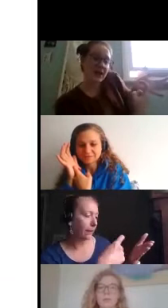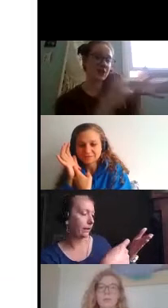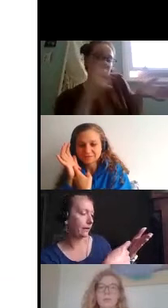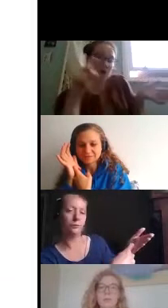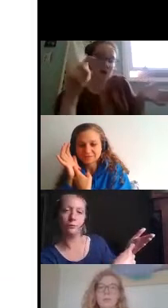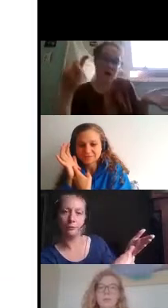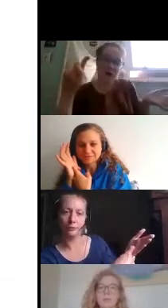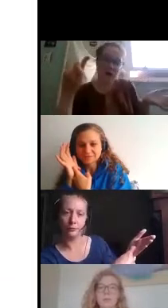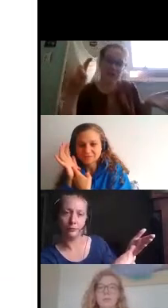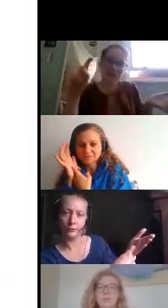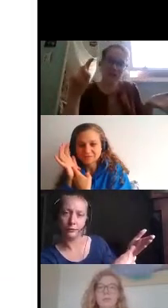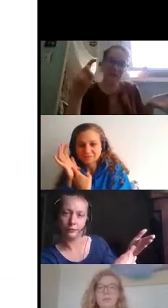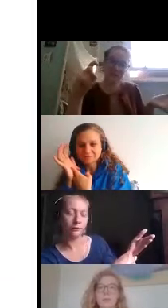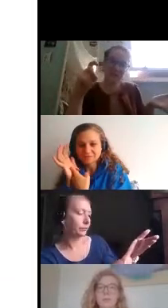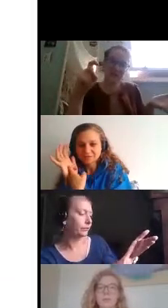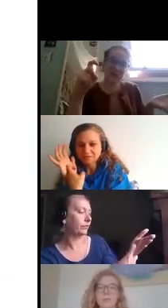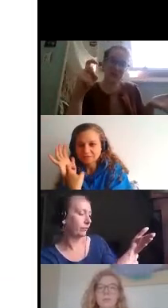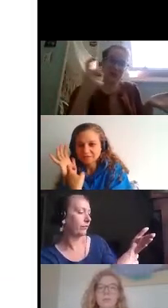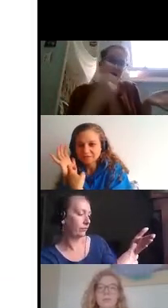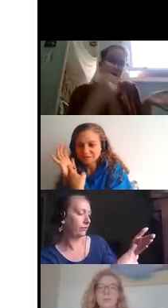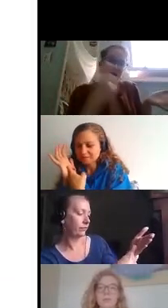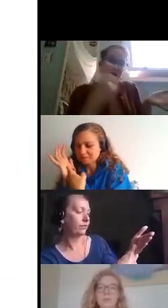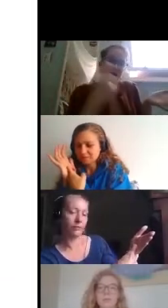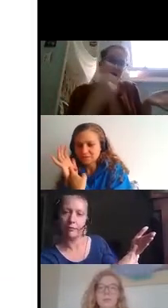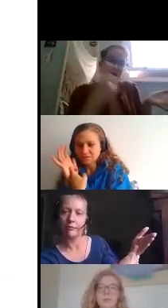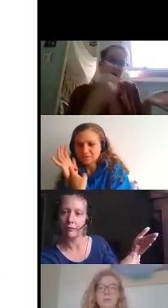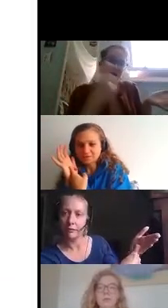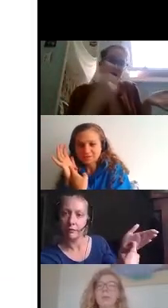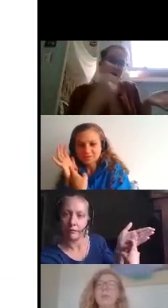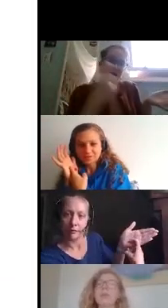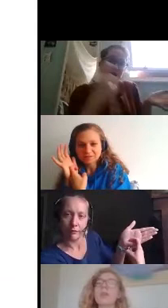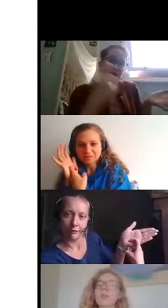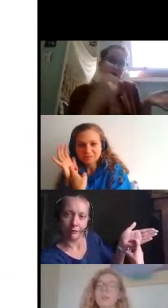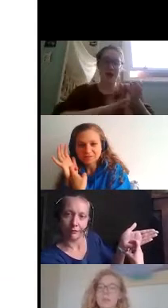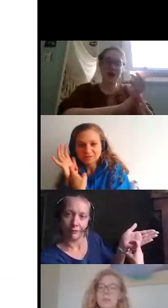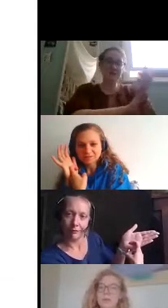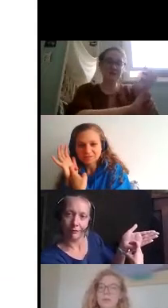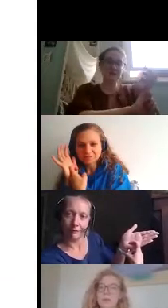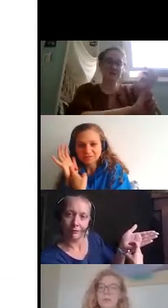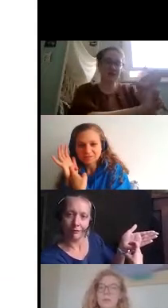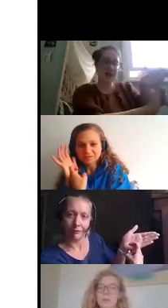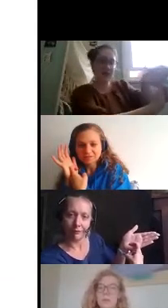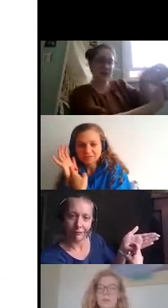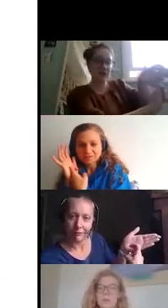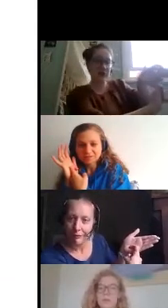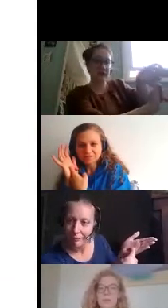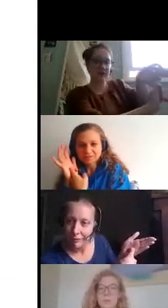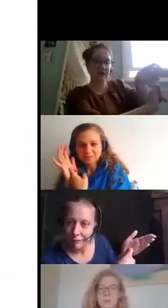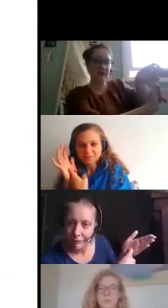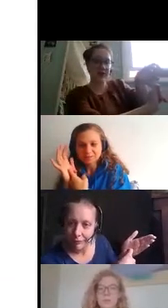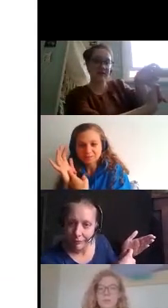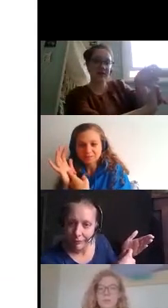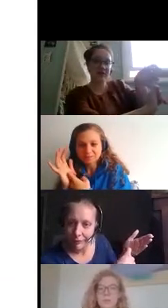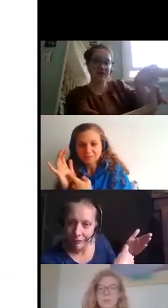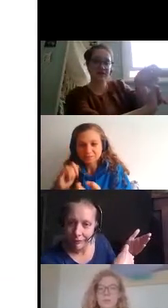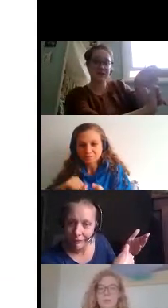make a little R shape with your finger. You put it in your hand. S. S. You link your 2